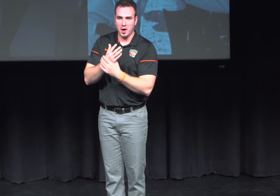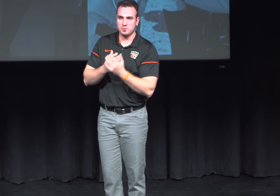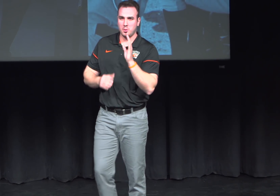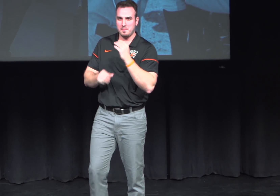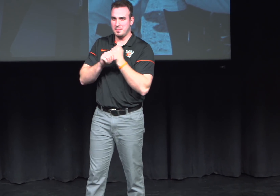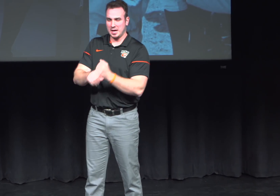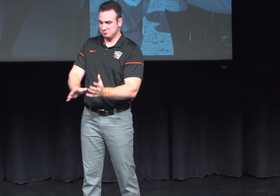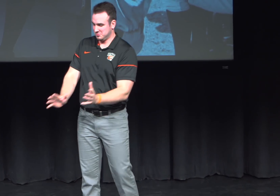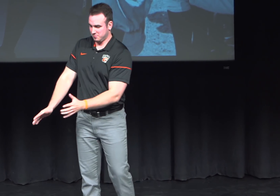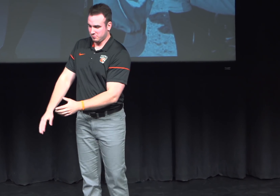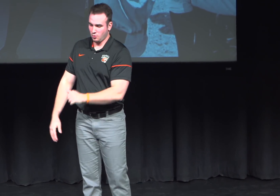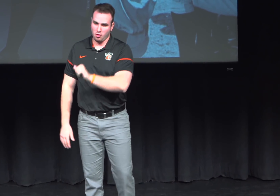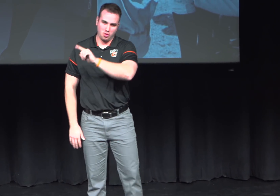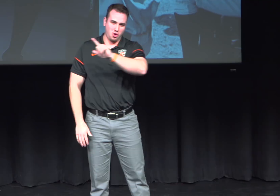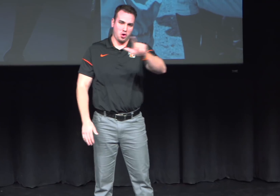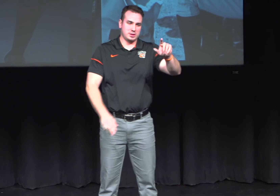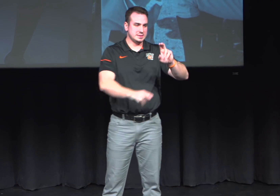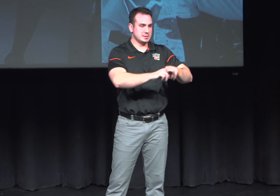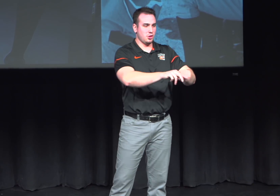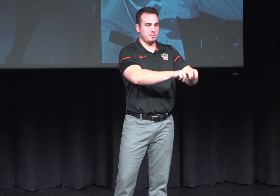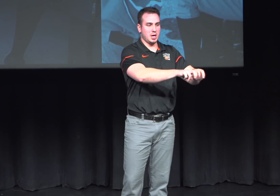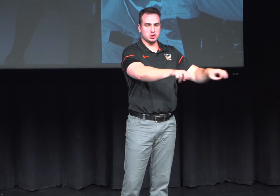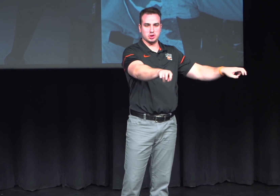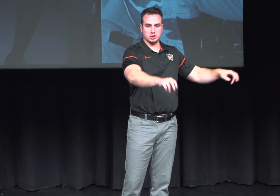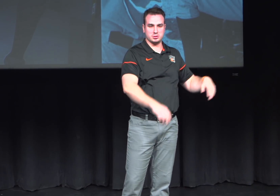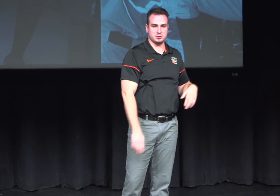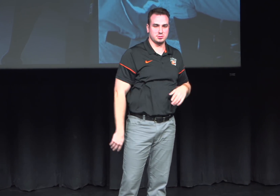bats, just lay it right there on the side. So we all sat on the bench.